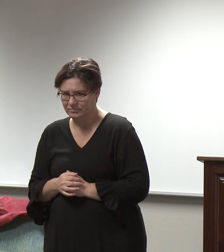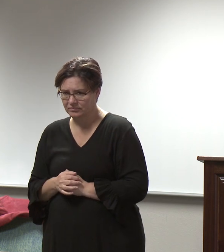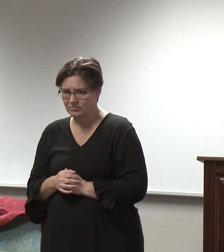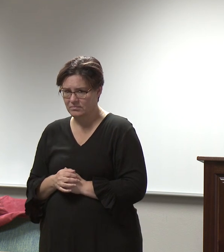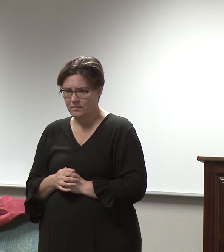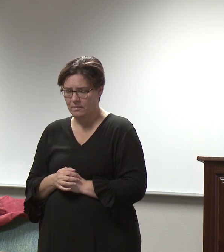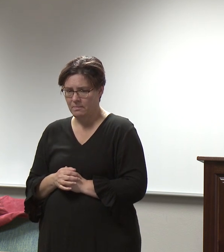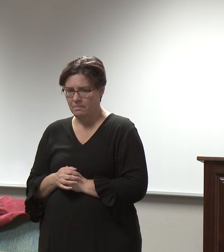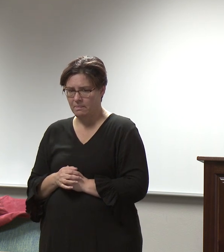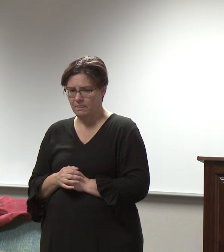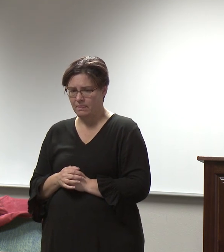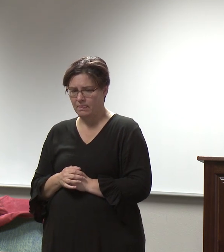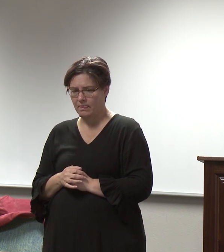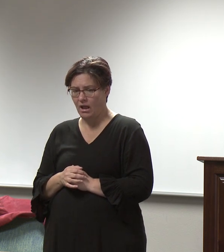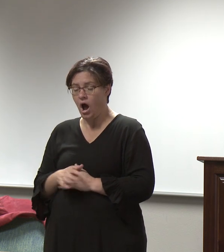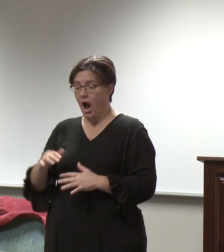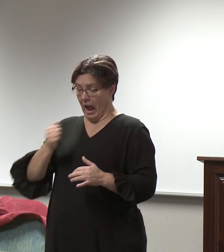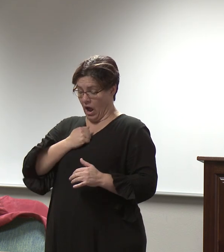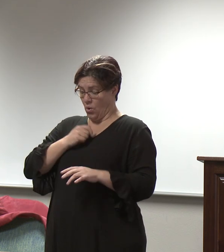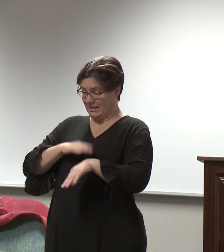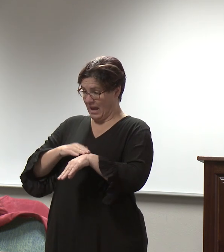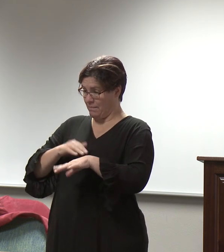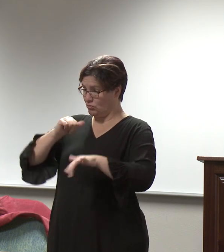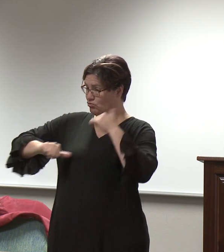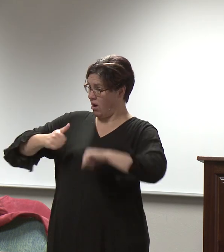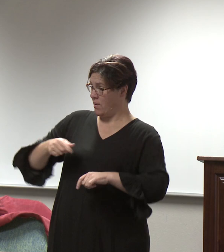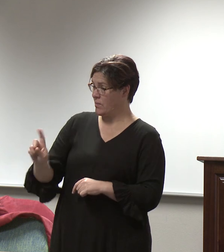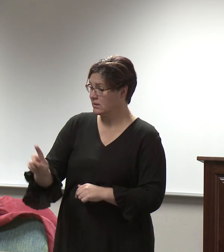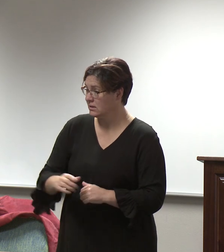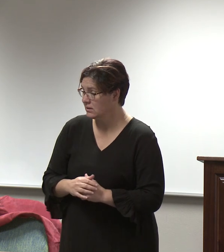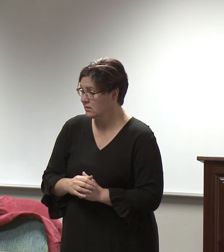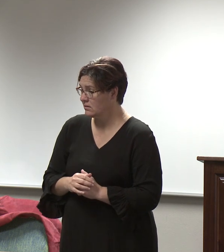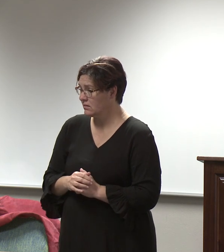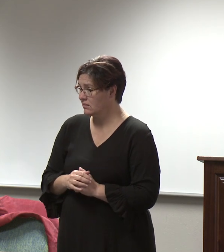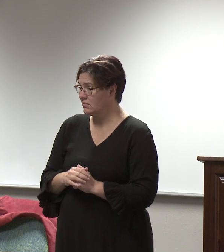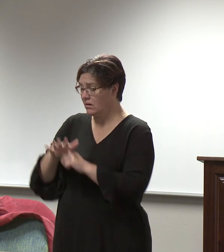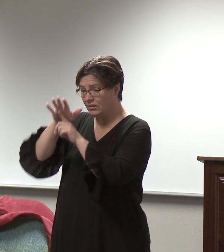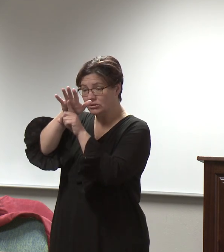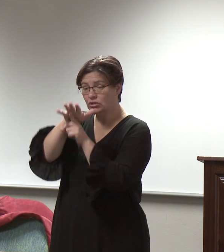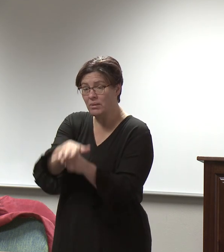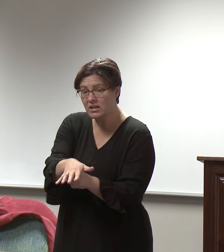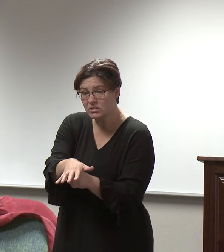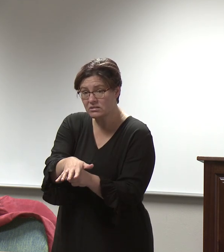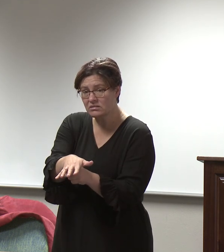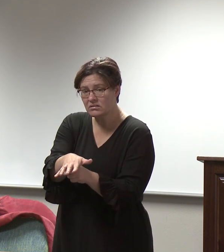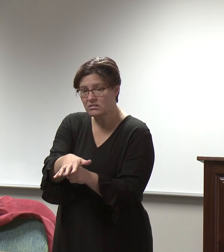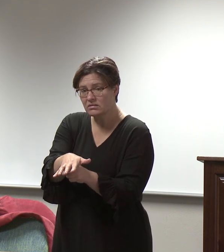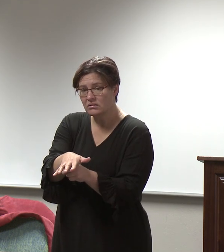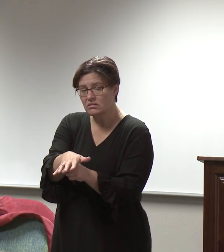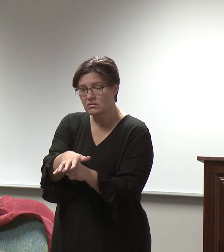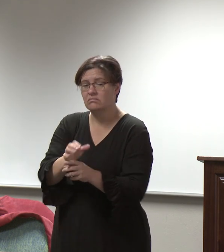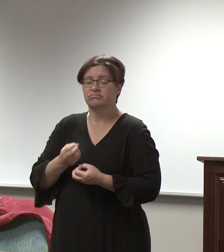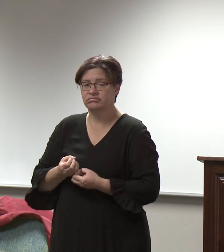And I think that the drama of our time is that domination works articulated,